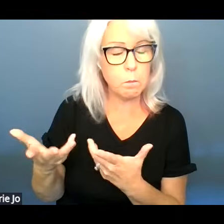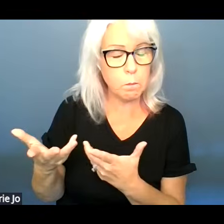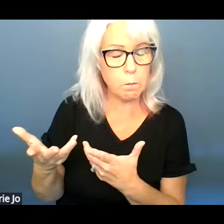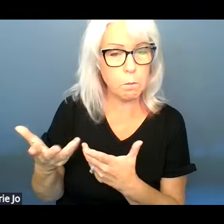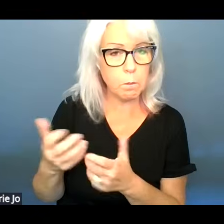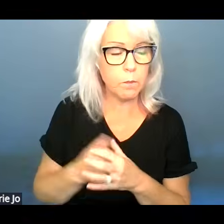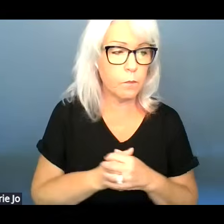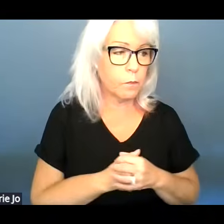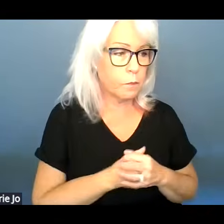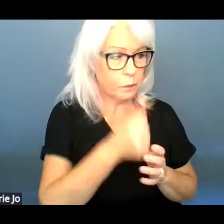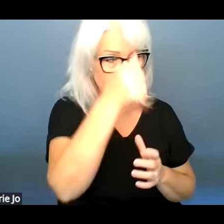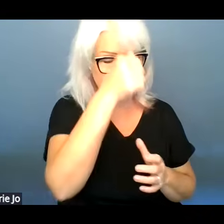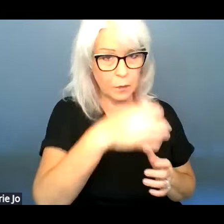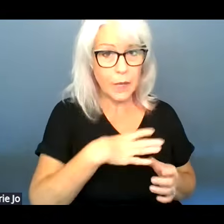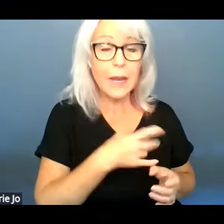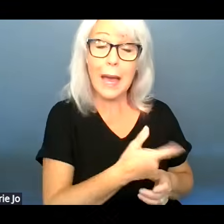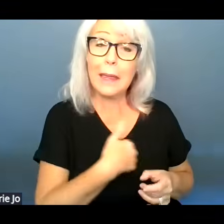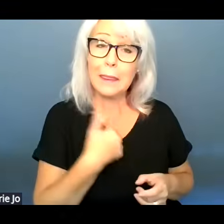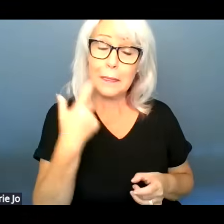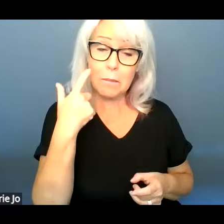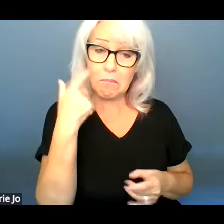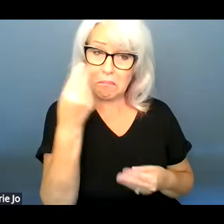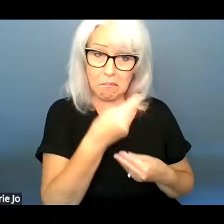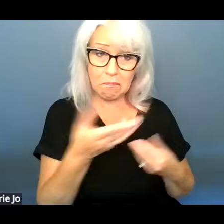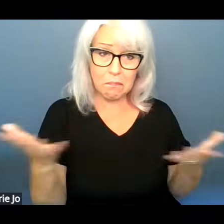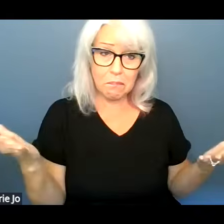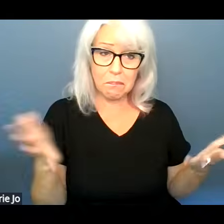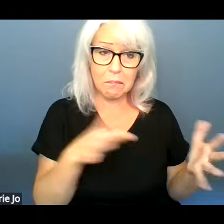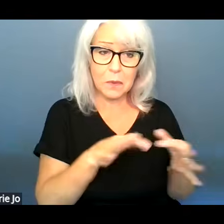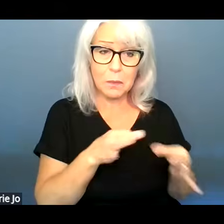I've told you where I stand, so